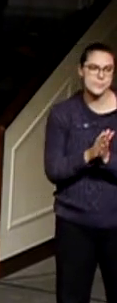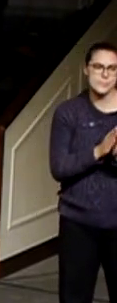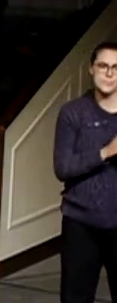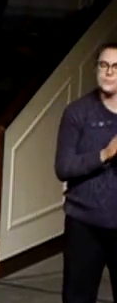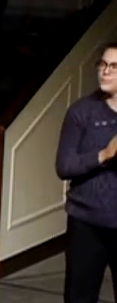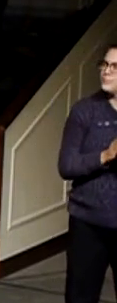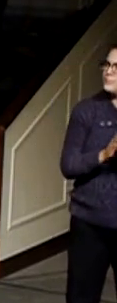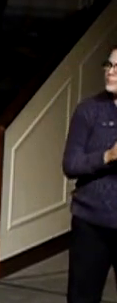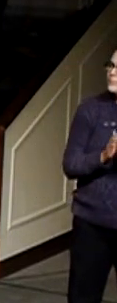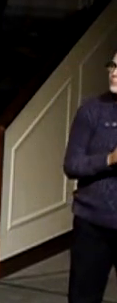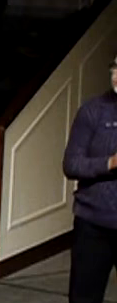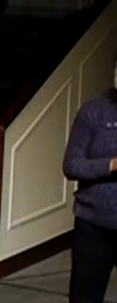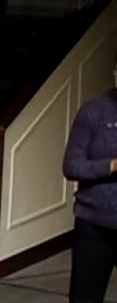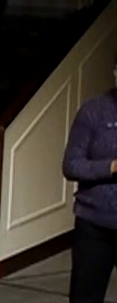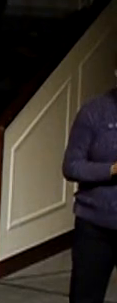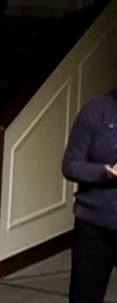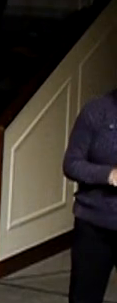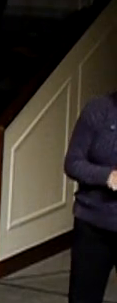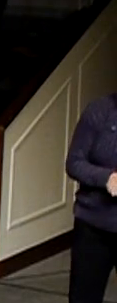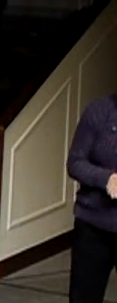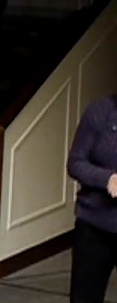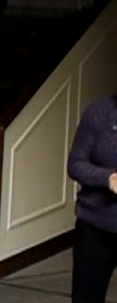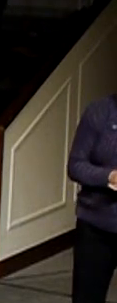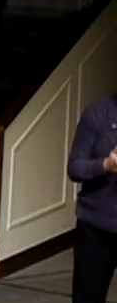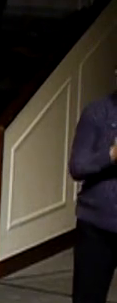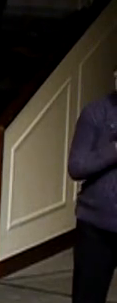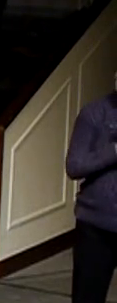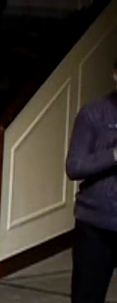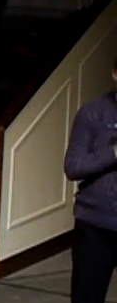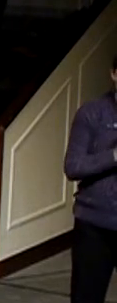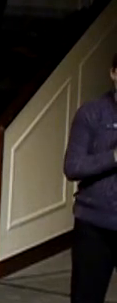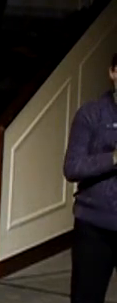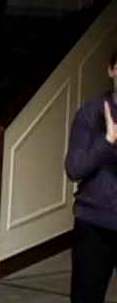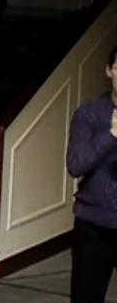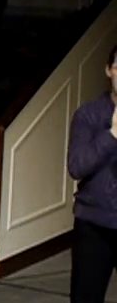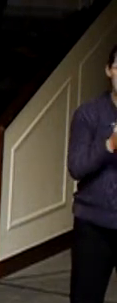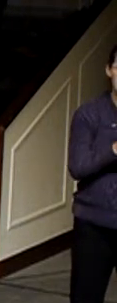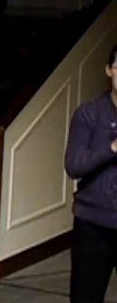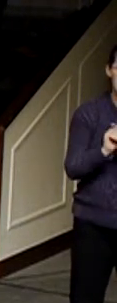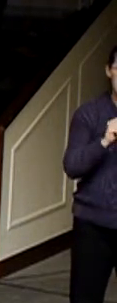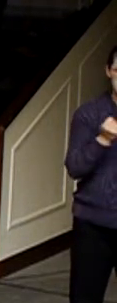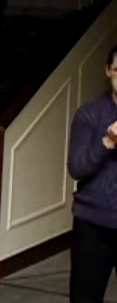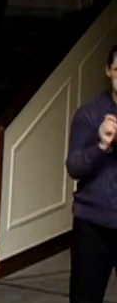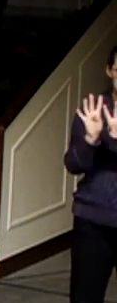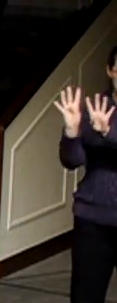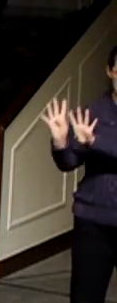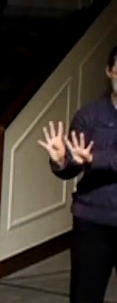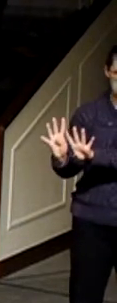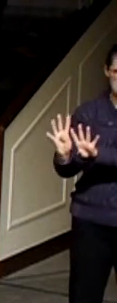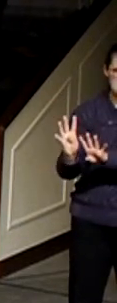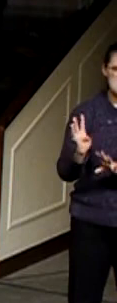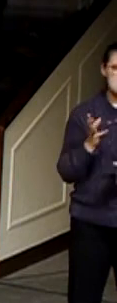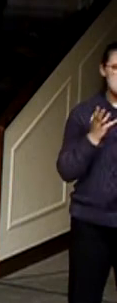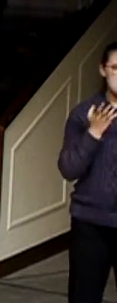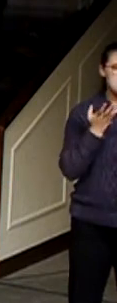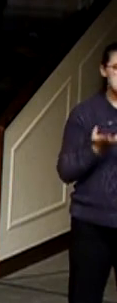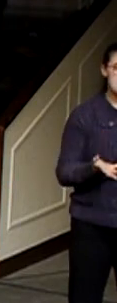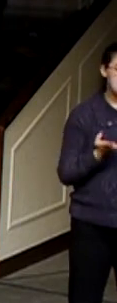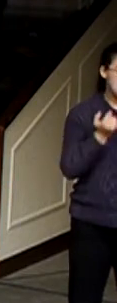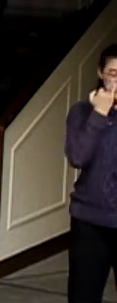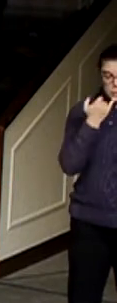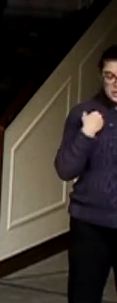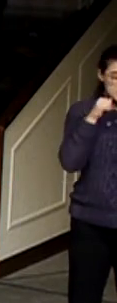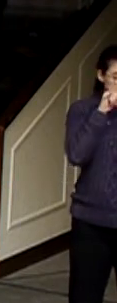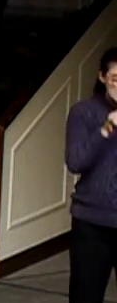If you'd like to take a minute just to pray with some of our prayer team this morning, just about maybe the identity issue or other things